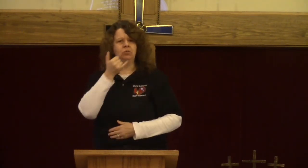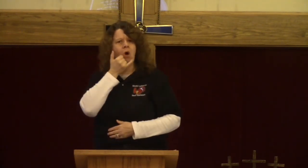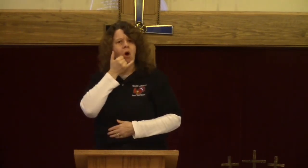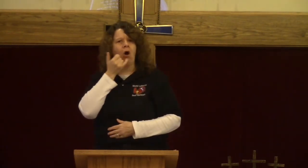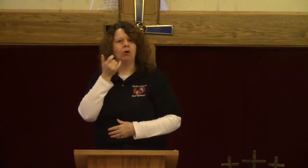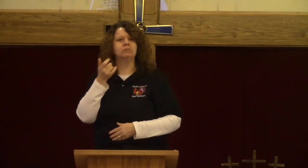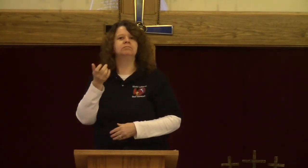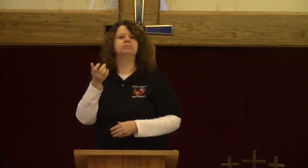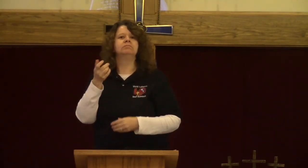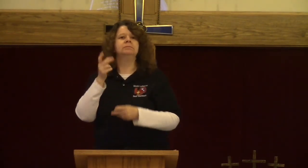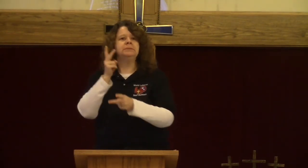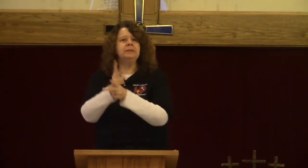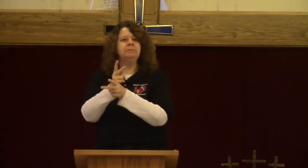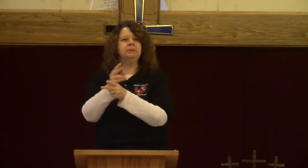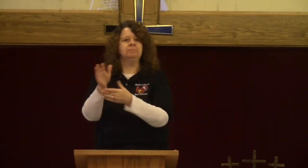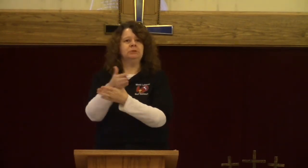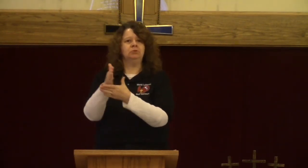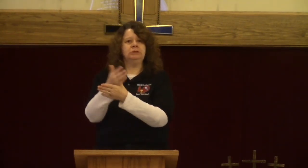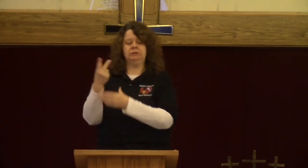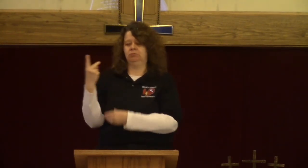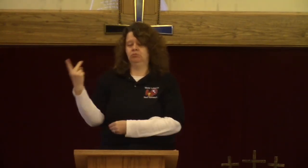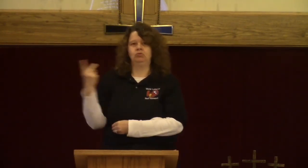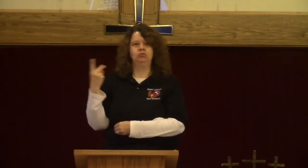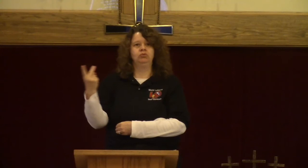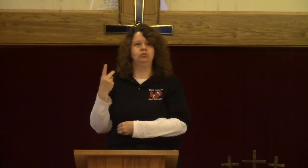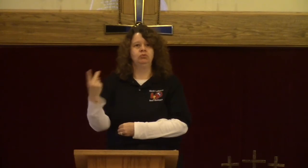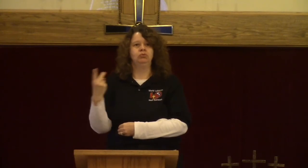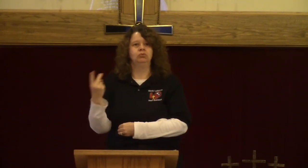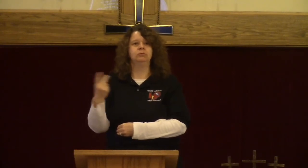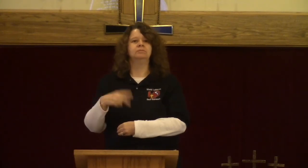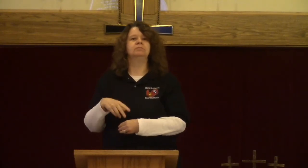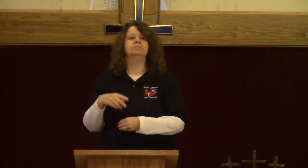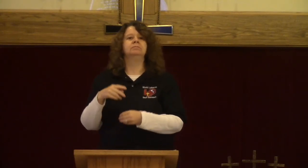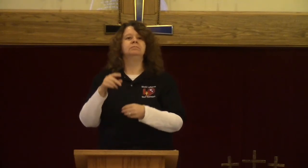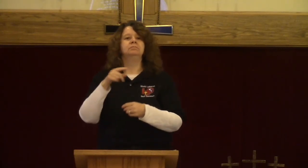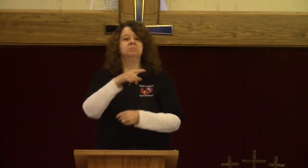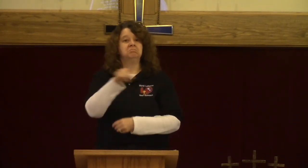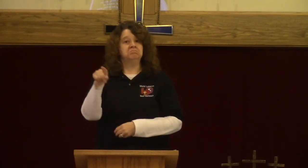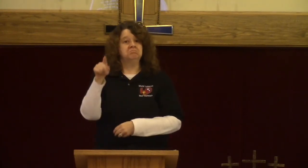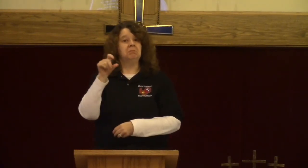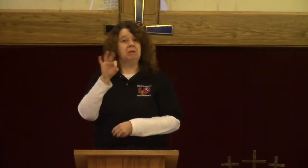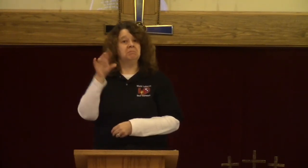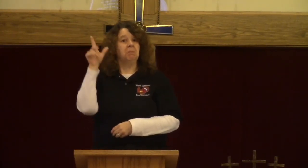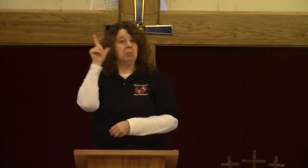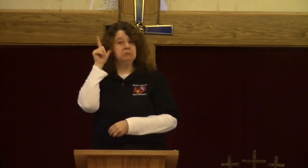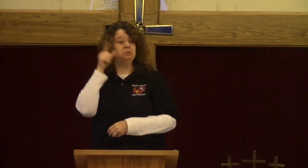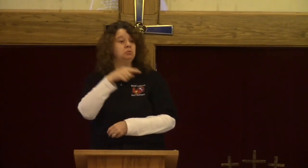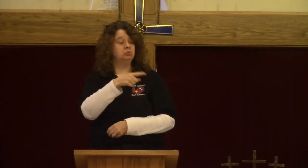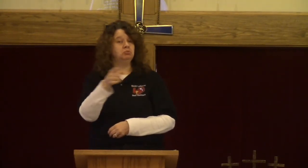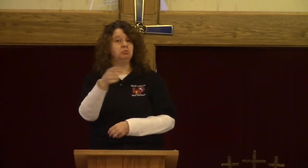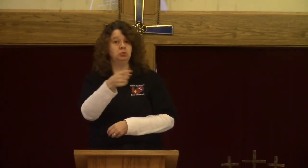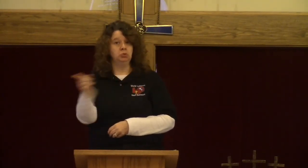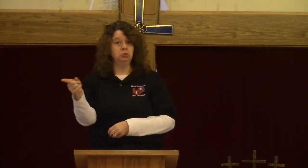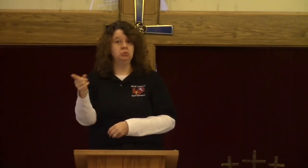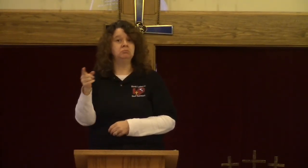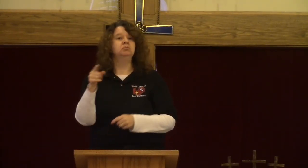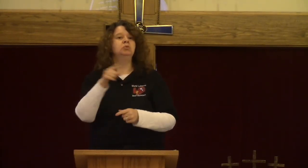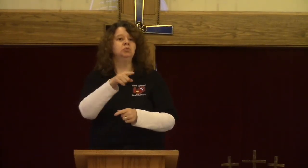Tell them what they did wrong. Keep it between the two of them. If they listen to you, you have won them